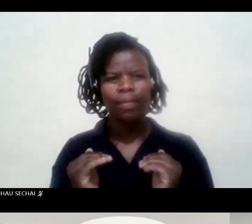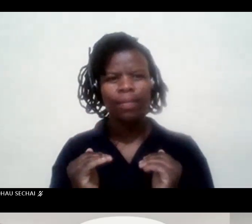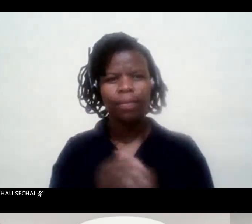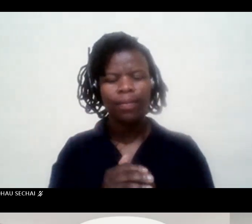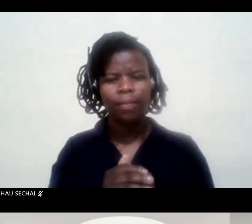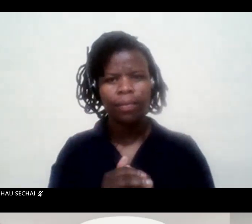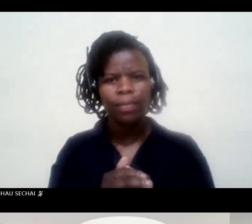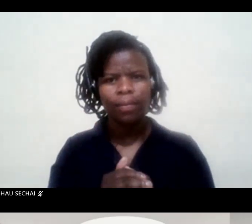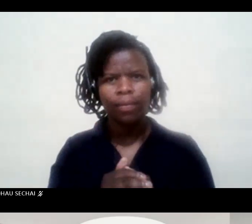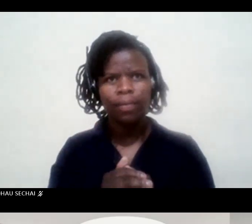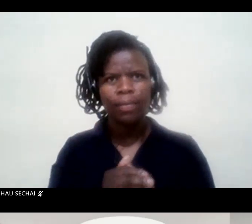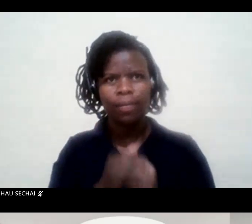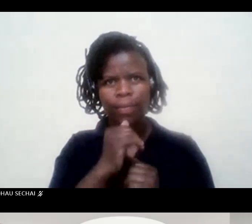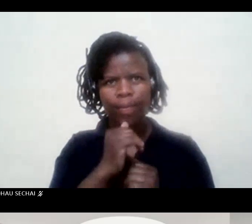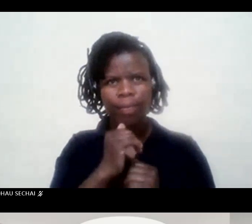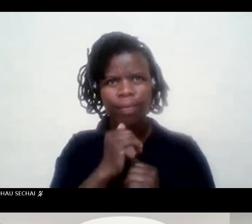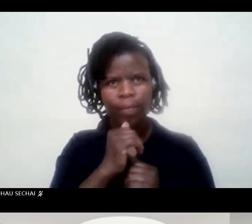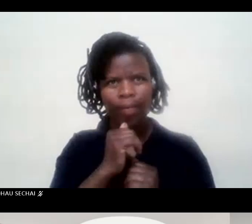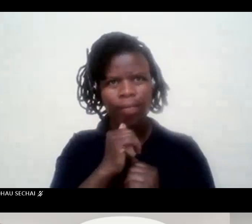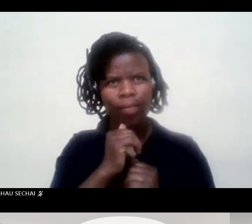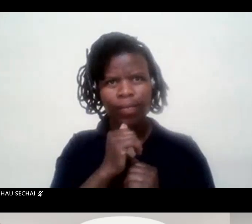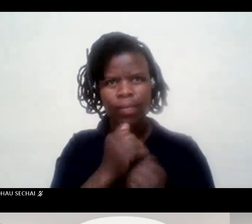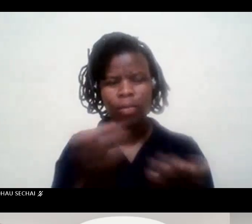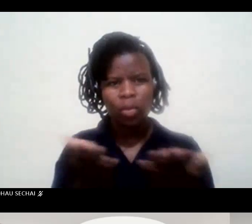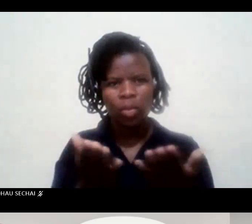within the deaf community, if I can put it that way.